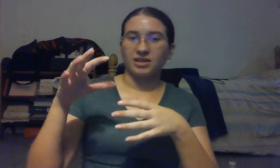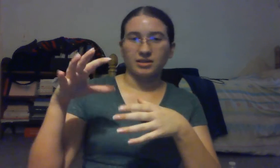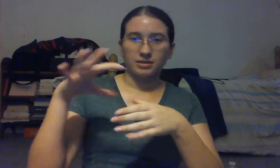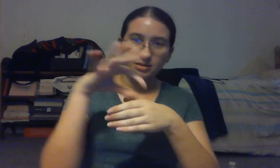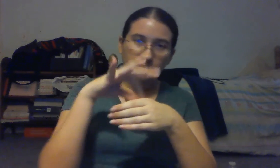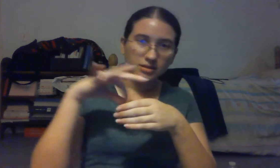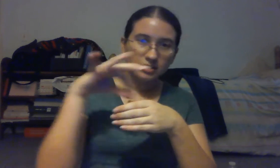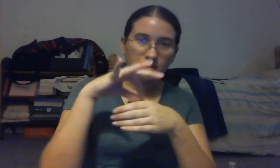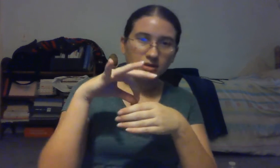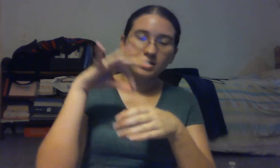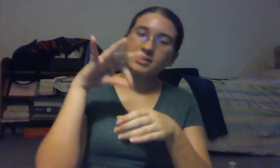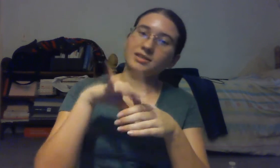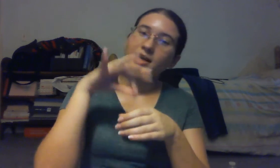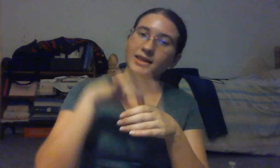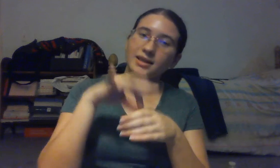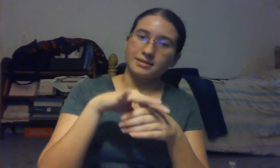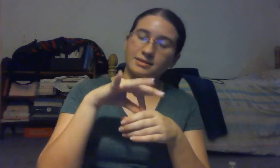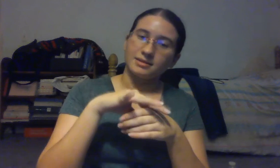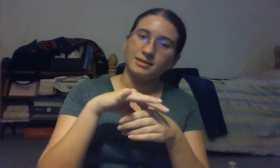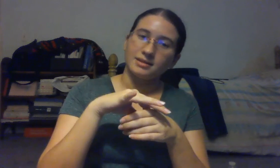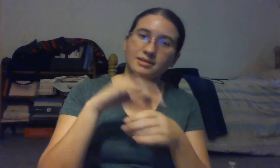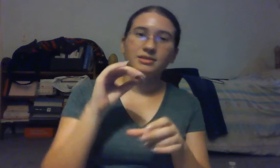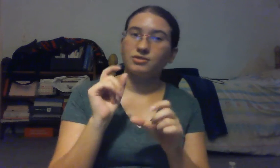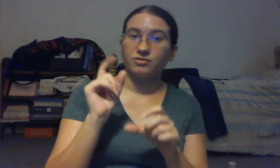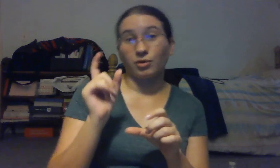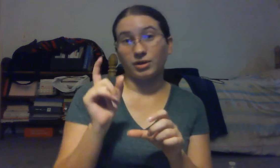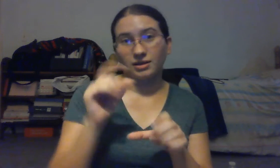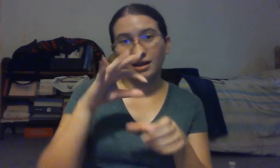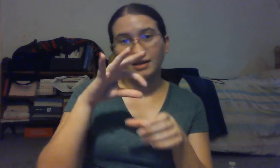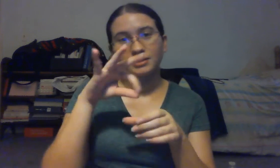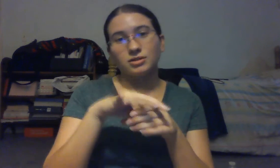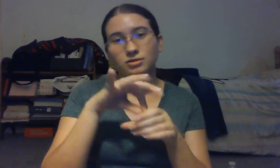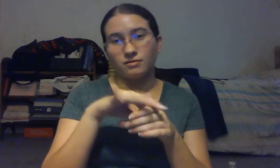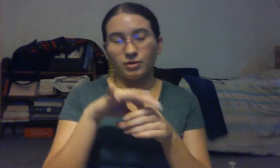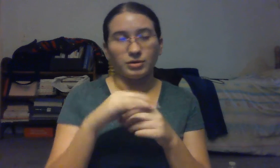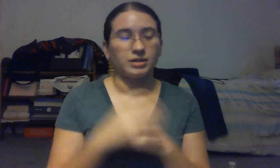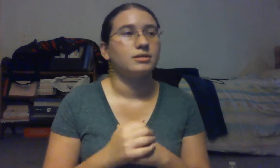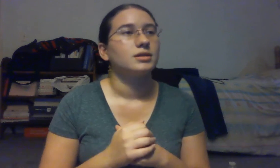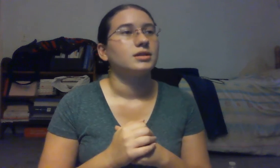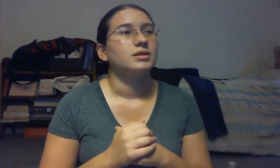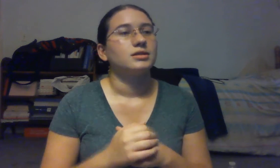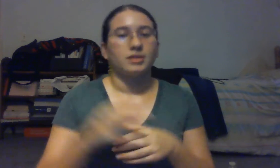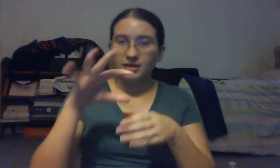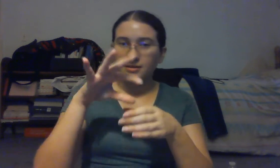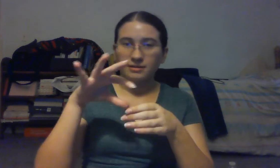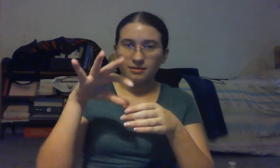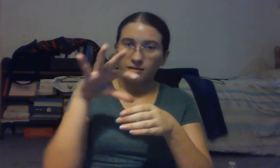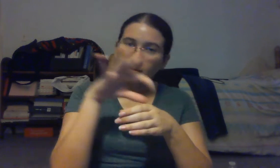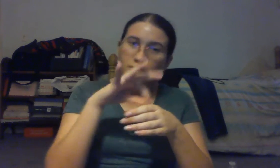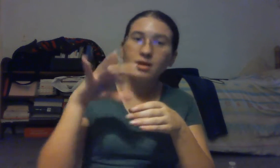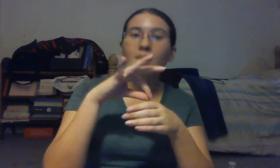it's... Because it's not this. This is voting. That's voting. So I think it's this.